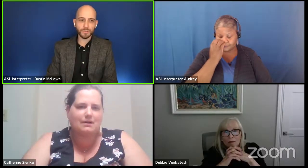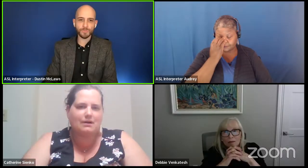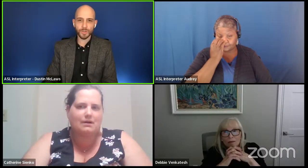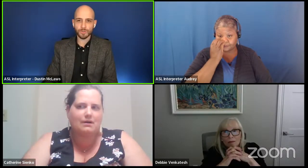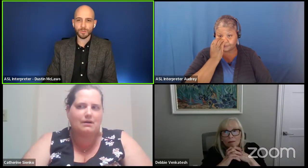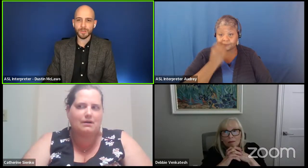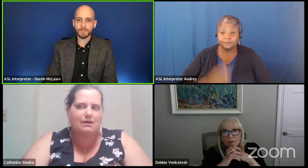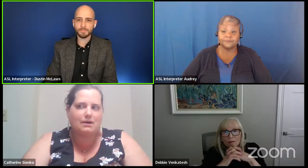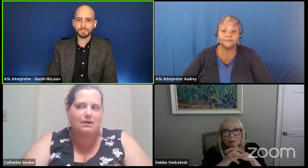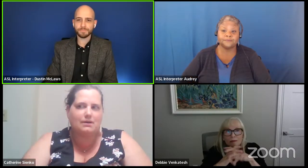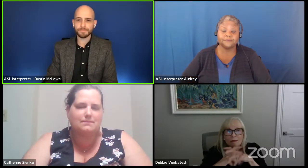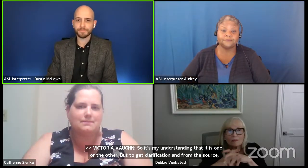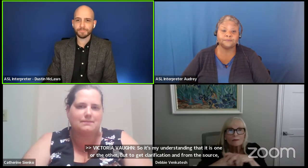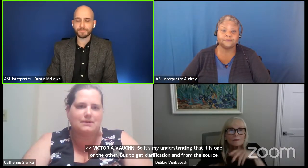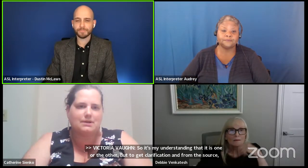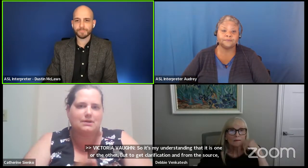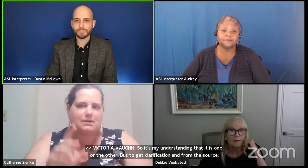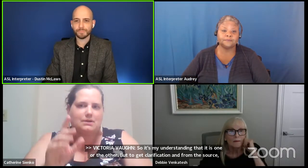Okay, thank you, Victoria.